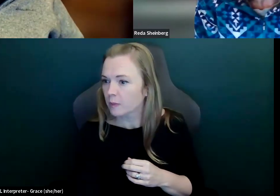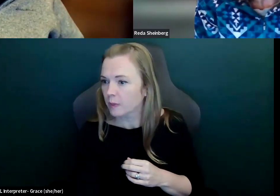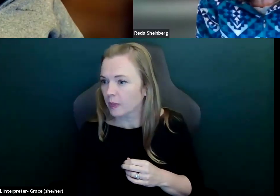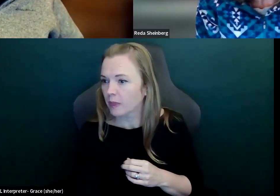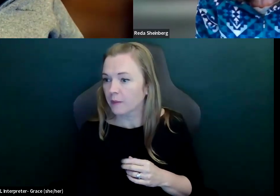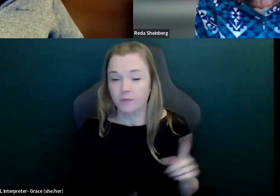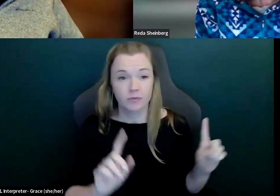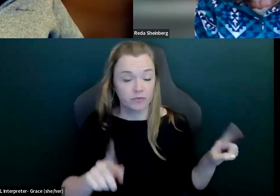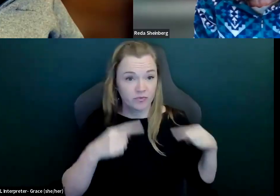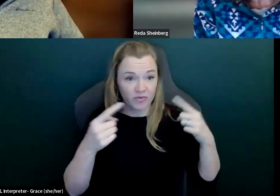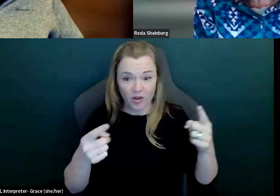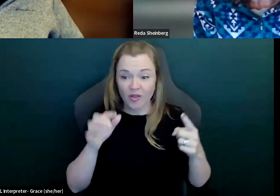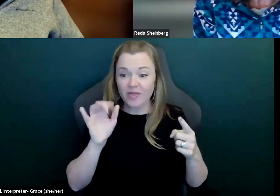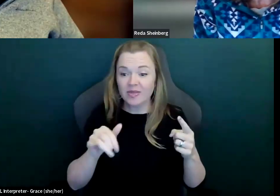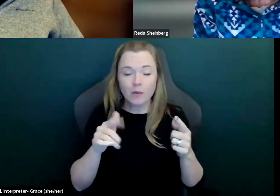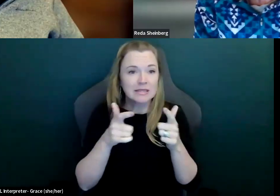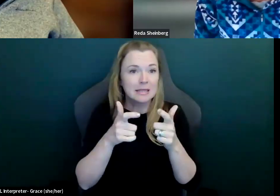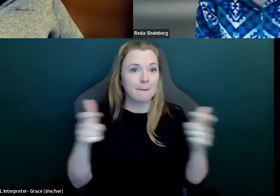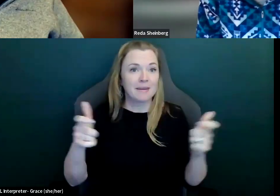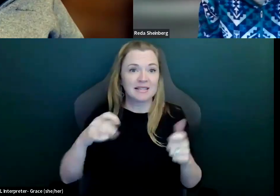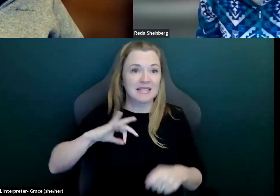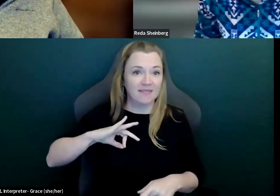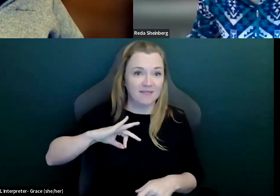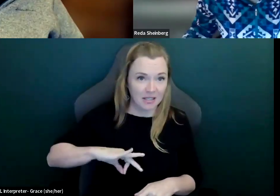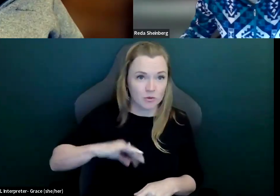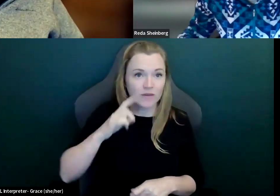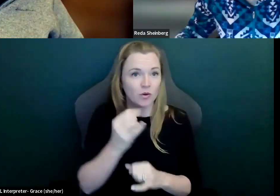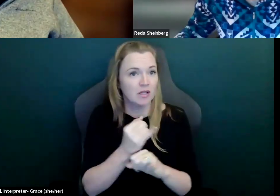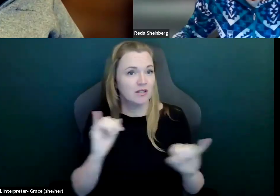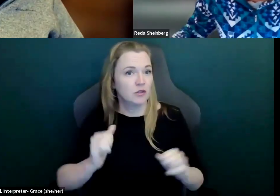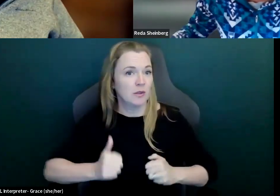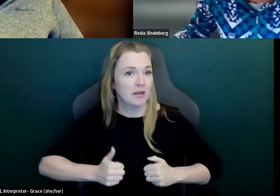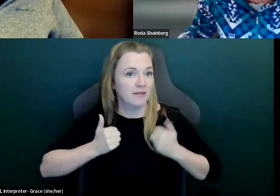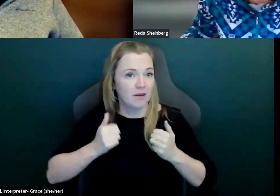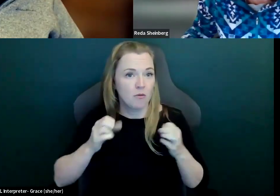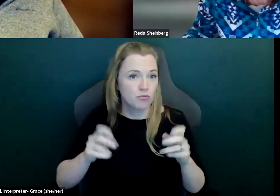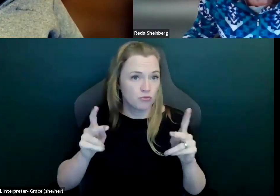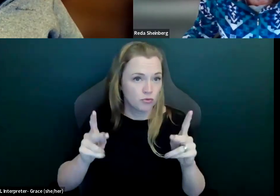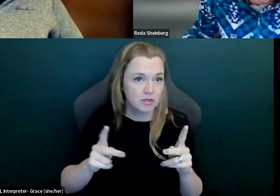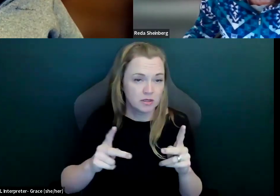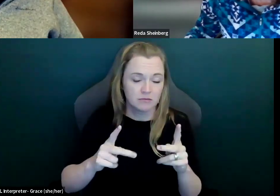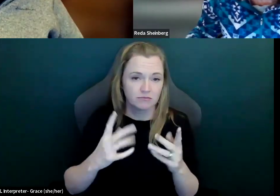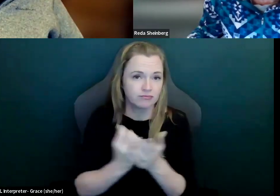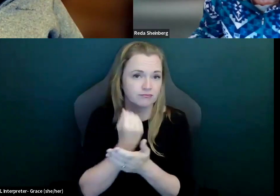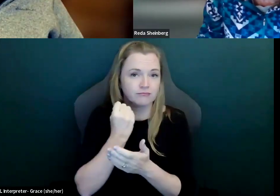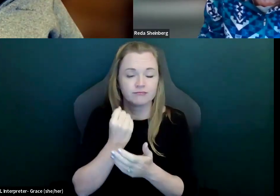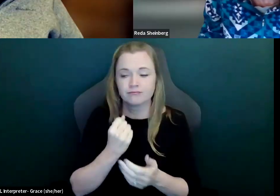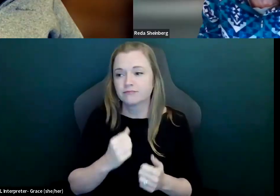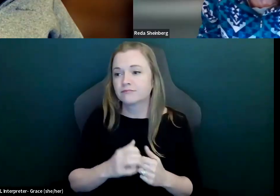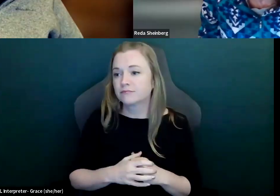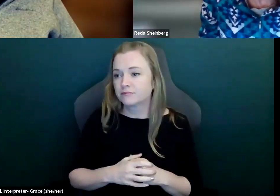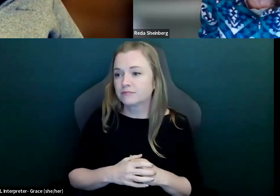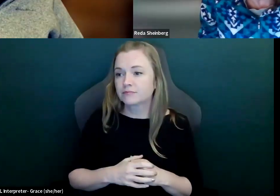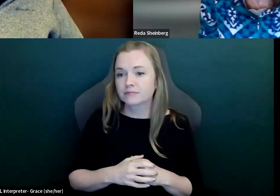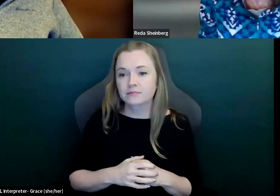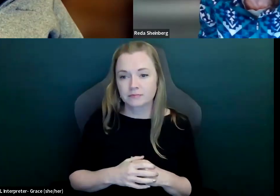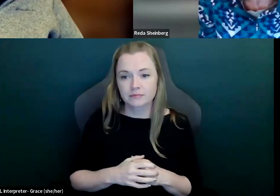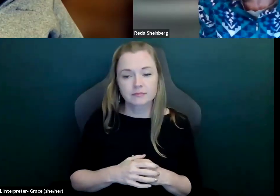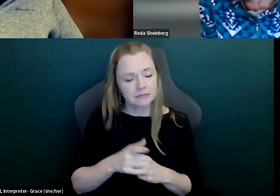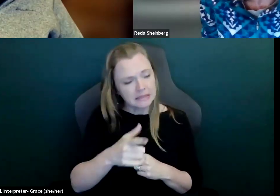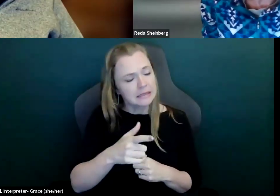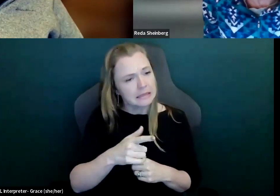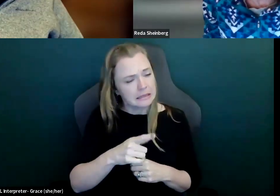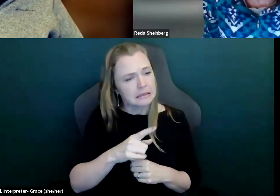advantage of something like integrated living opportunities. Um, so you know, he's had some rocky